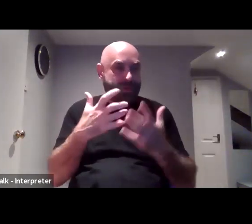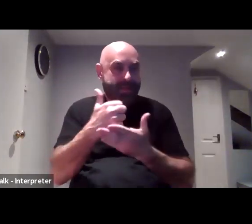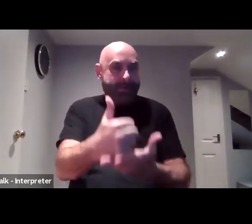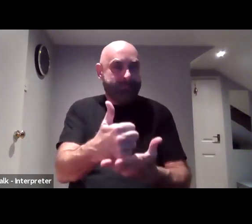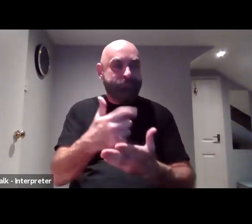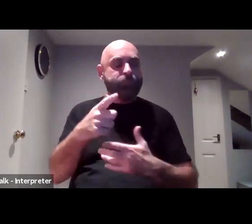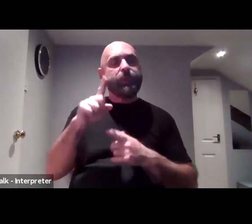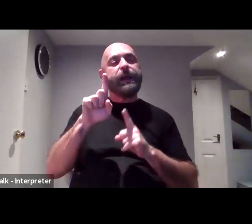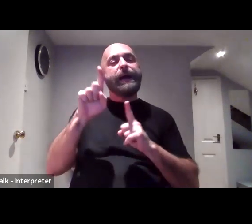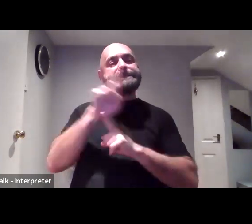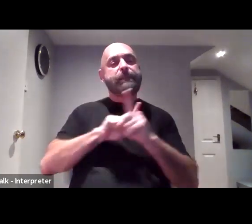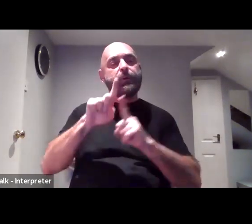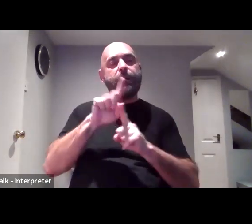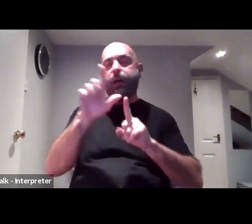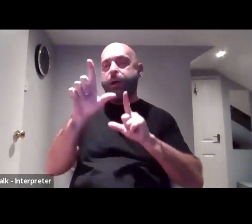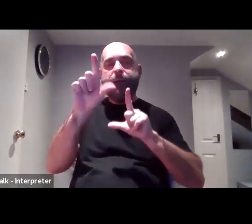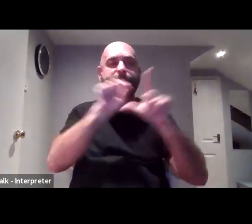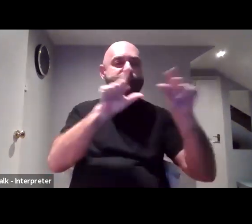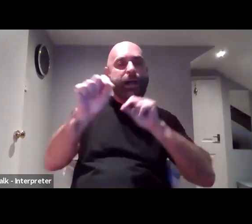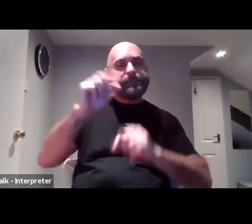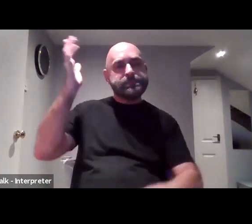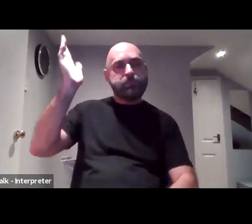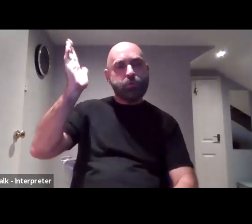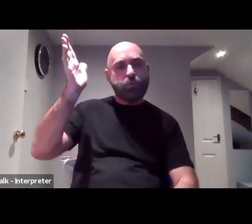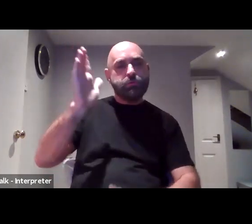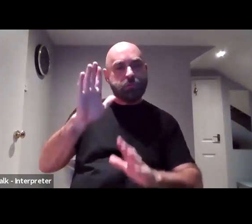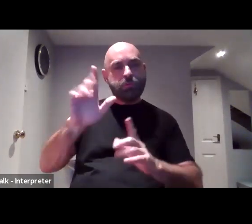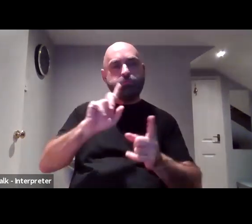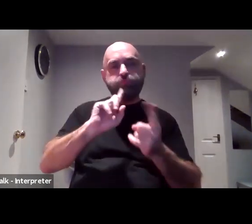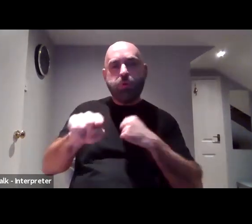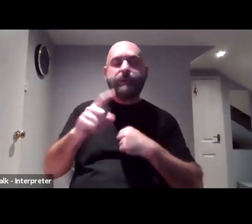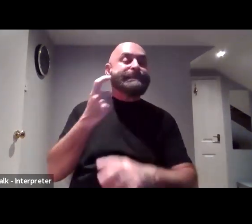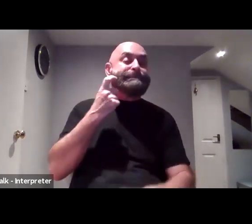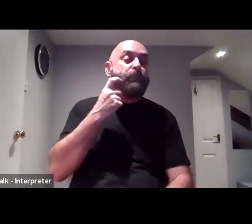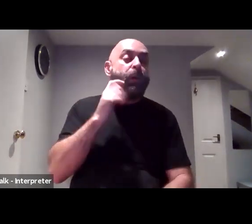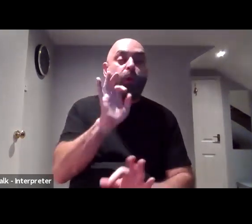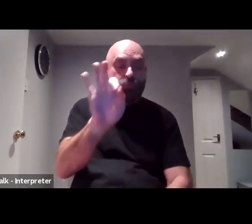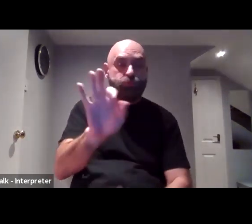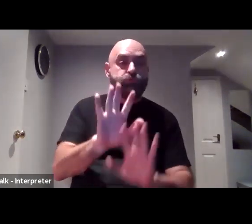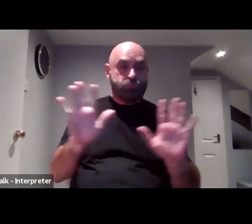The seminars invite speakers to respond to simple questions.